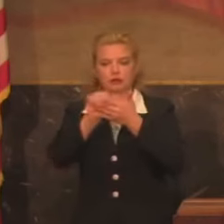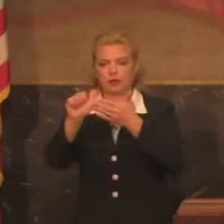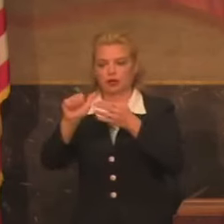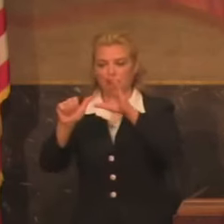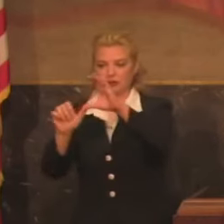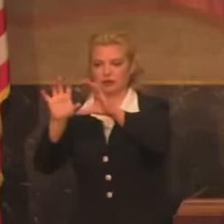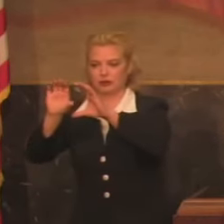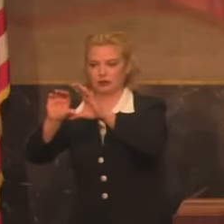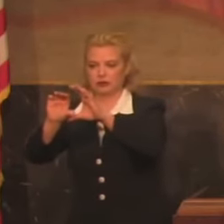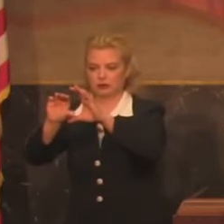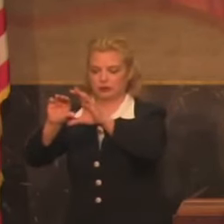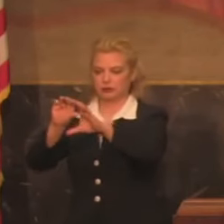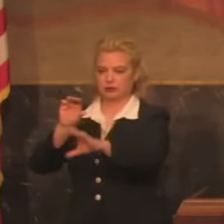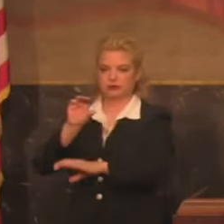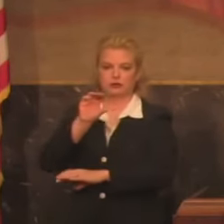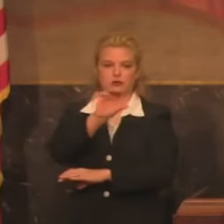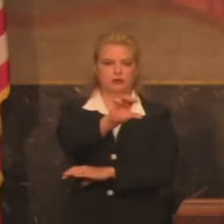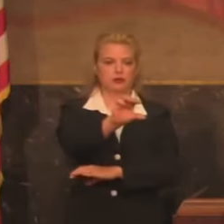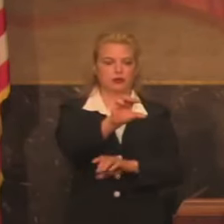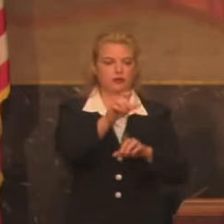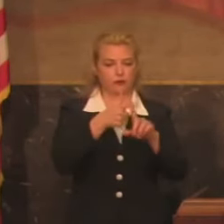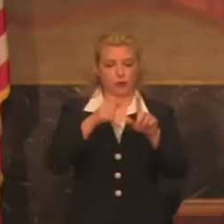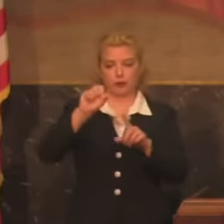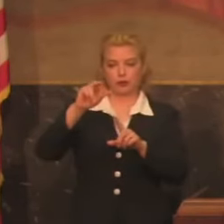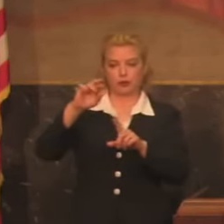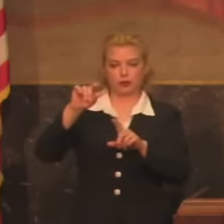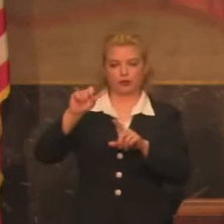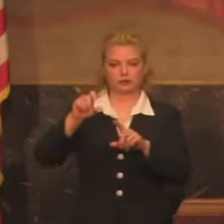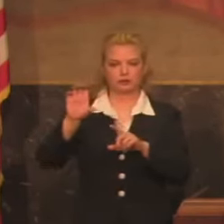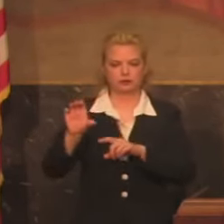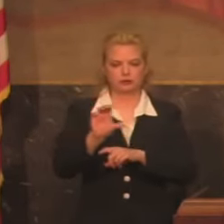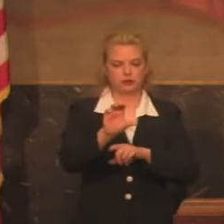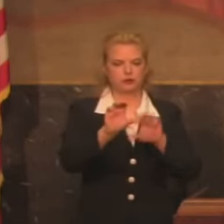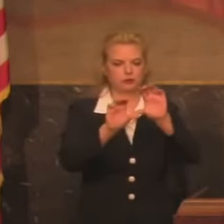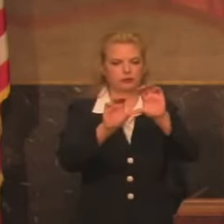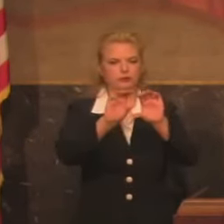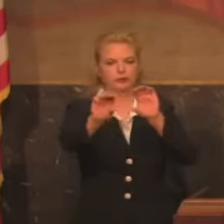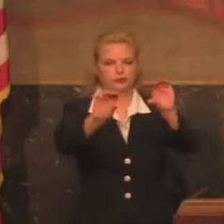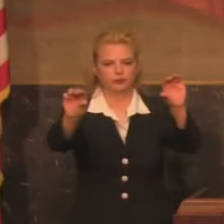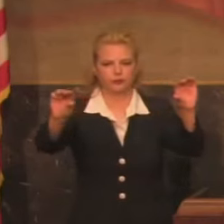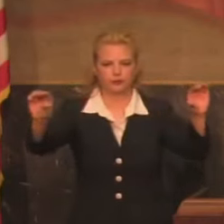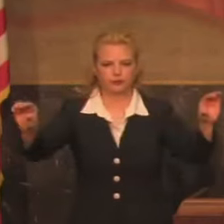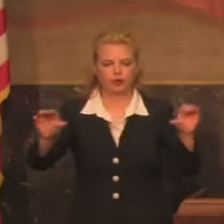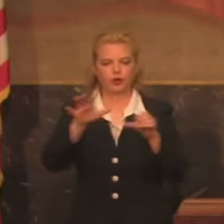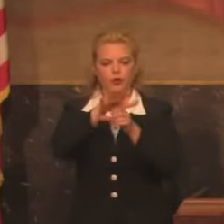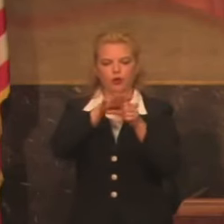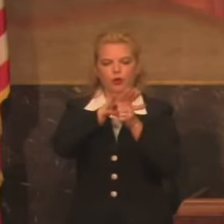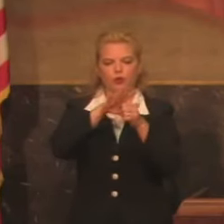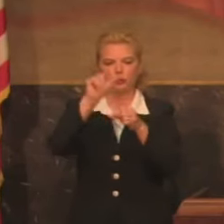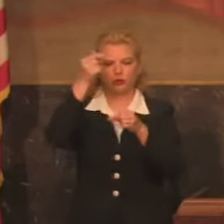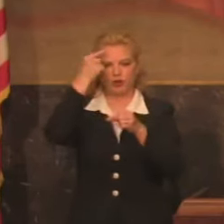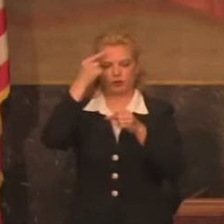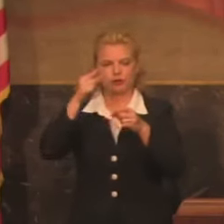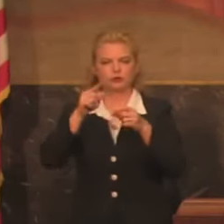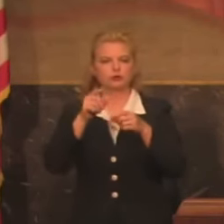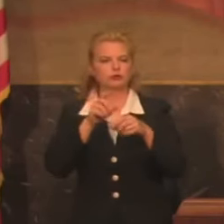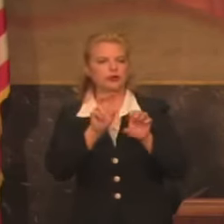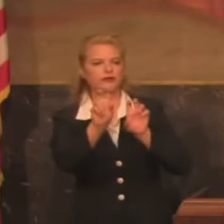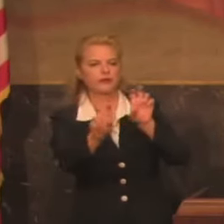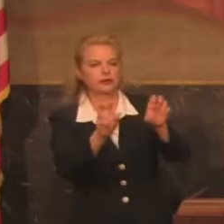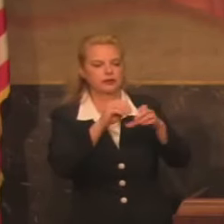the surplus funds, we will help empower local governments with resources necessary to make critical investments in our rural